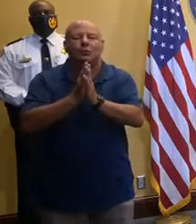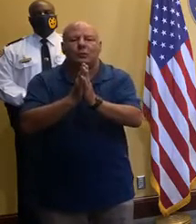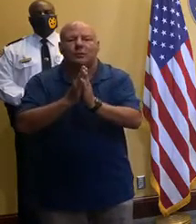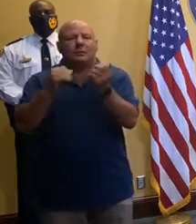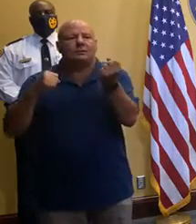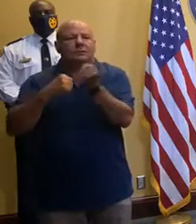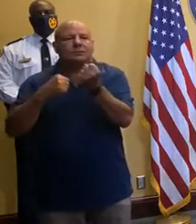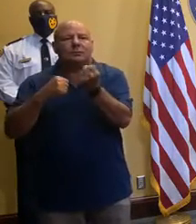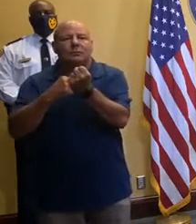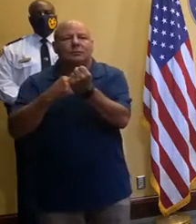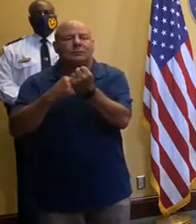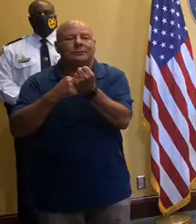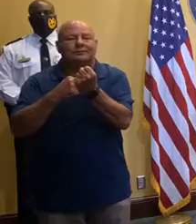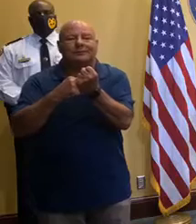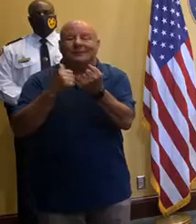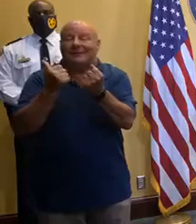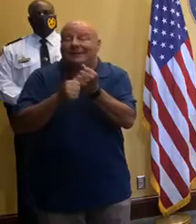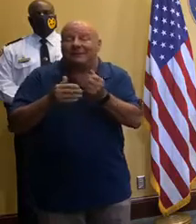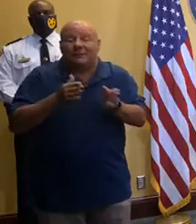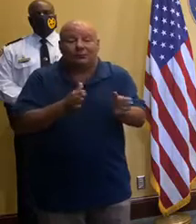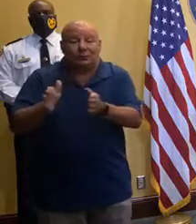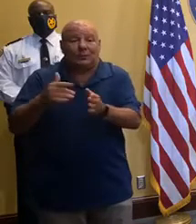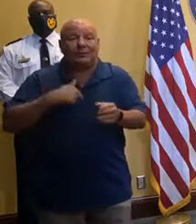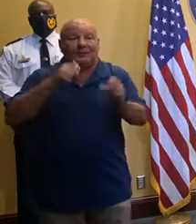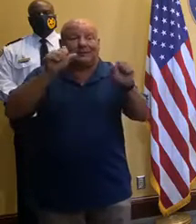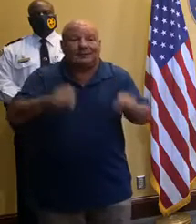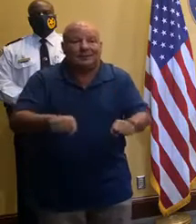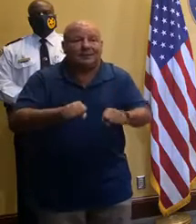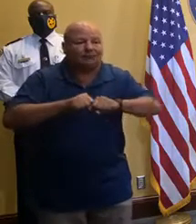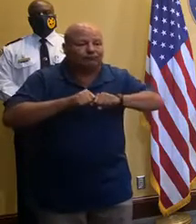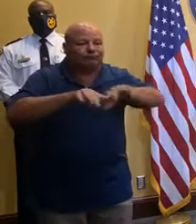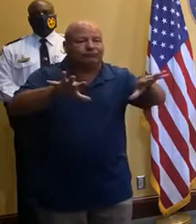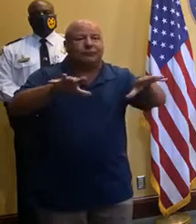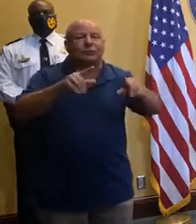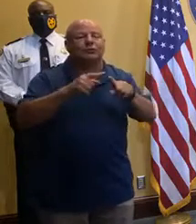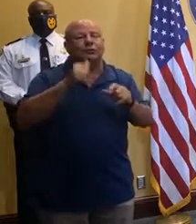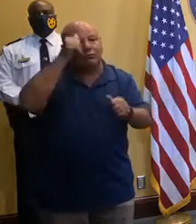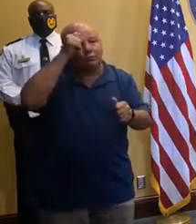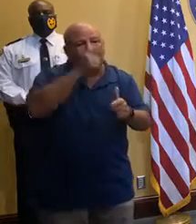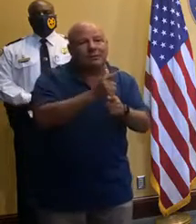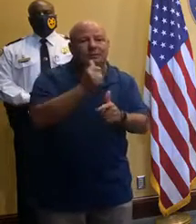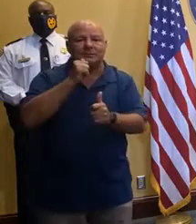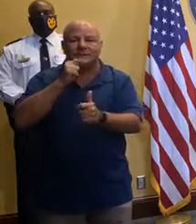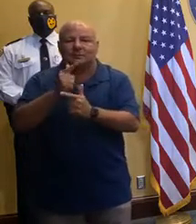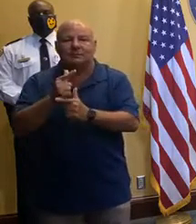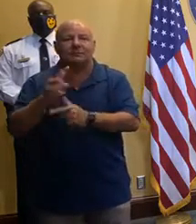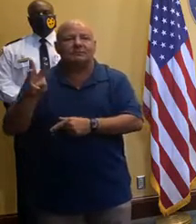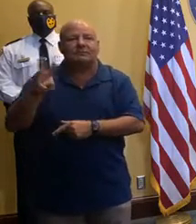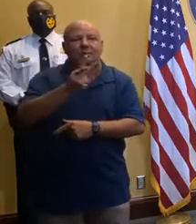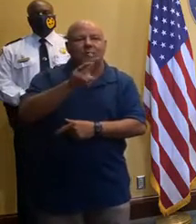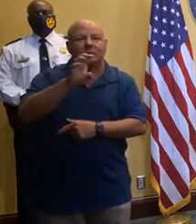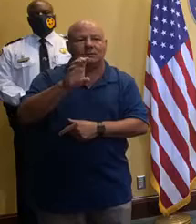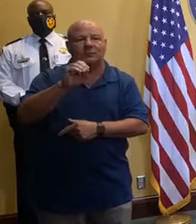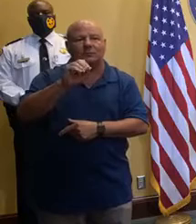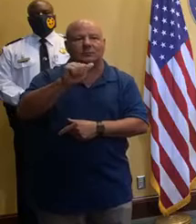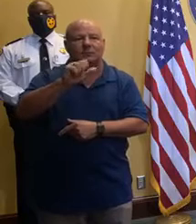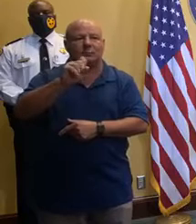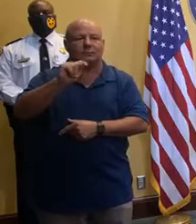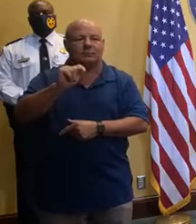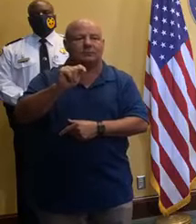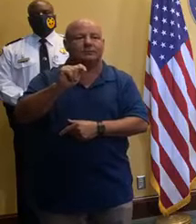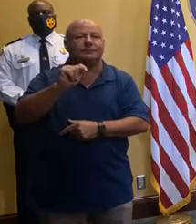support in every way imaginable to our brothers and sisters on the West Coast. We